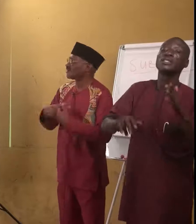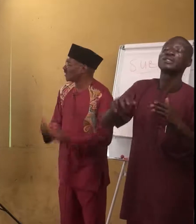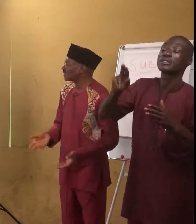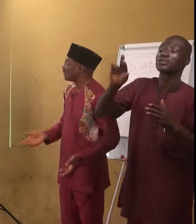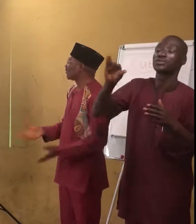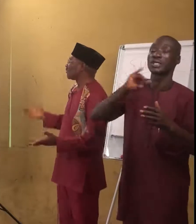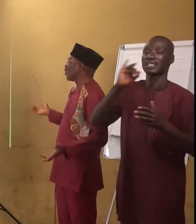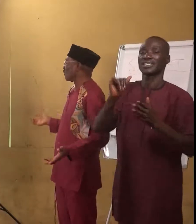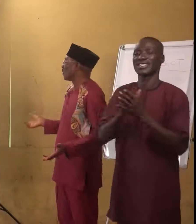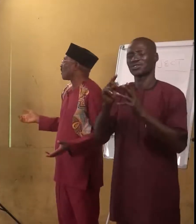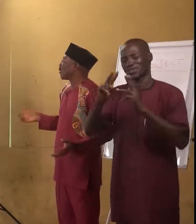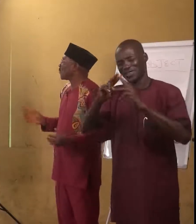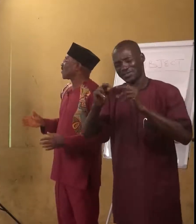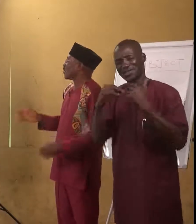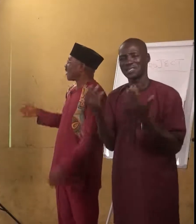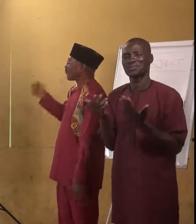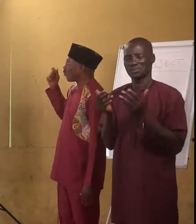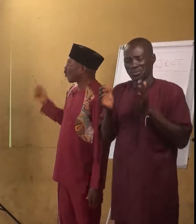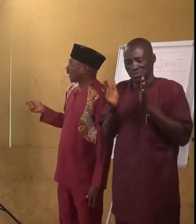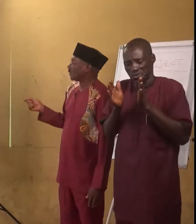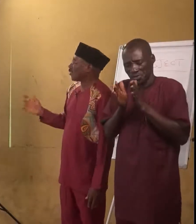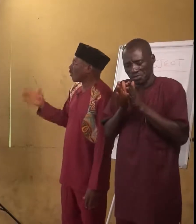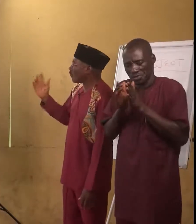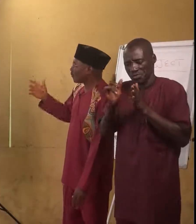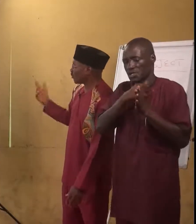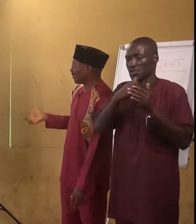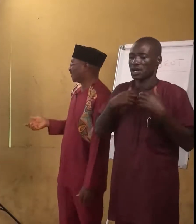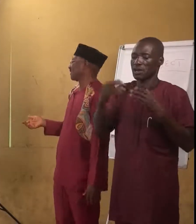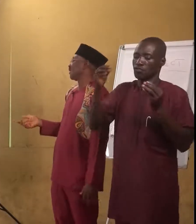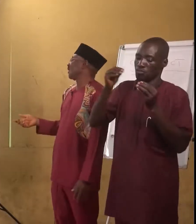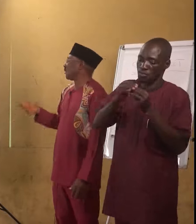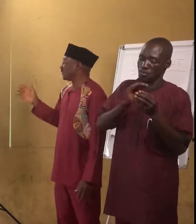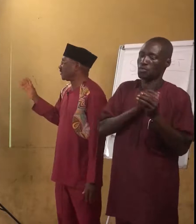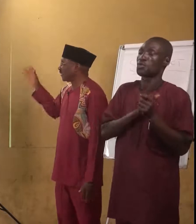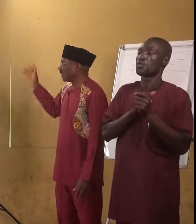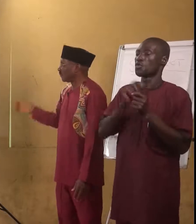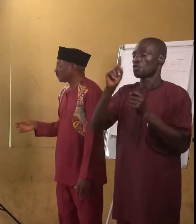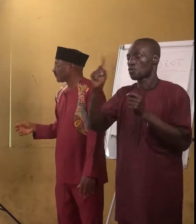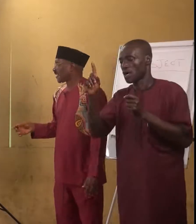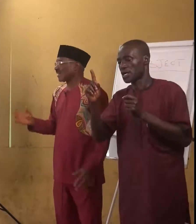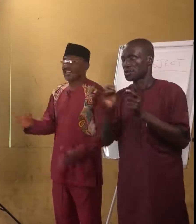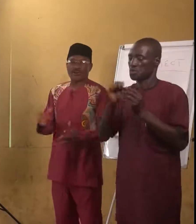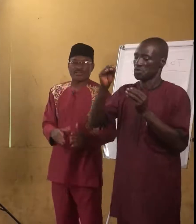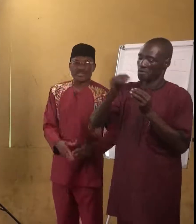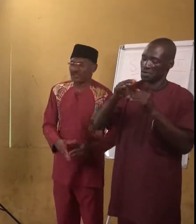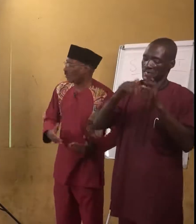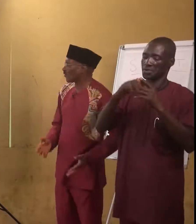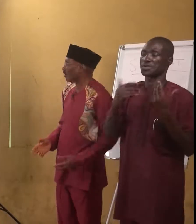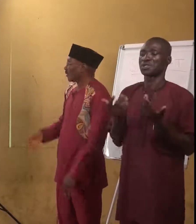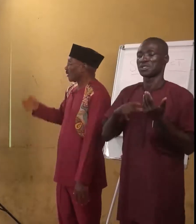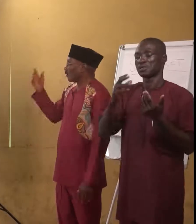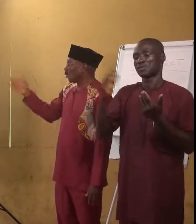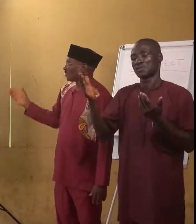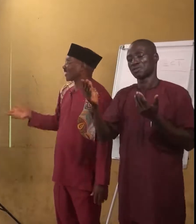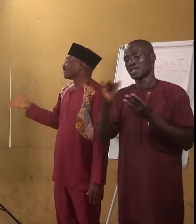is relatively small, where you have 1 or more buildings living in them, and it consists of